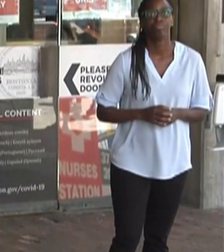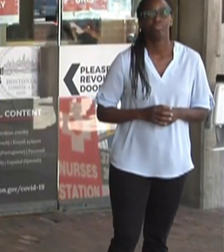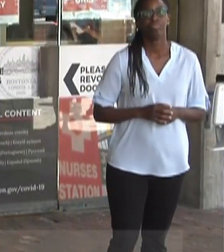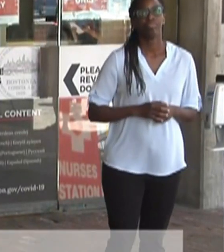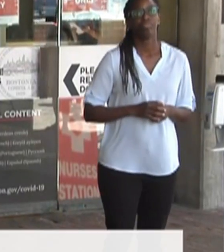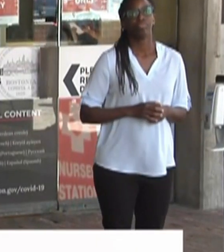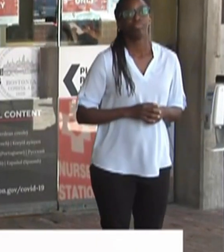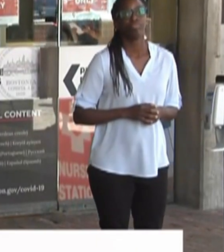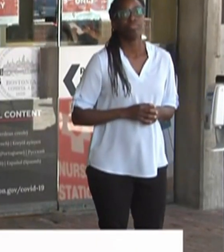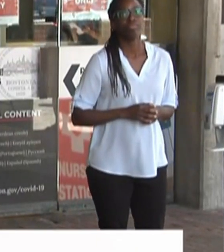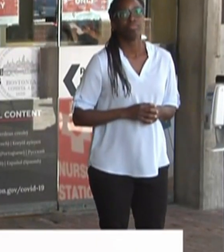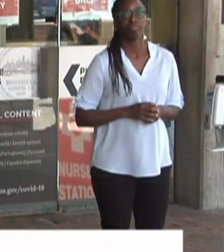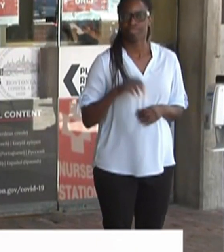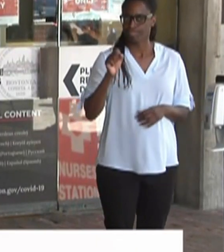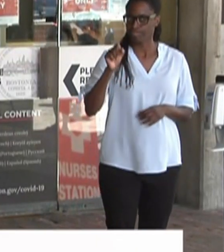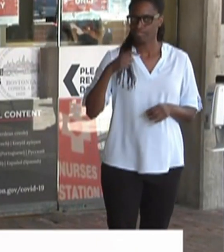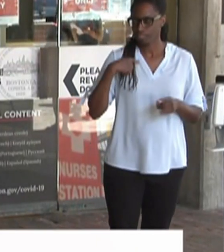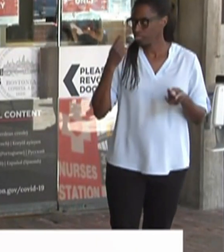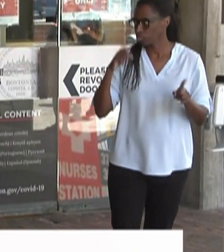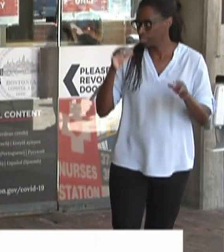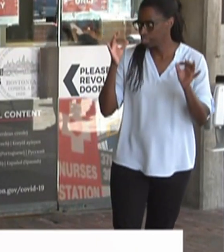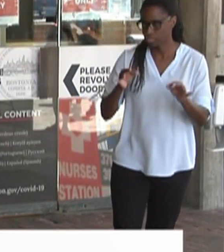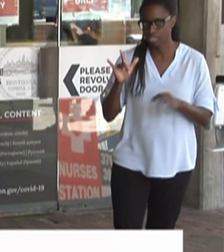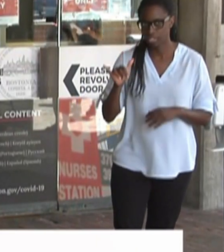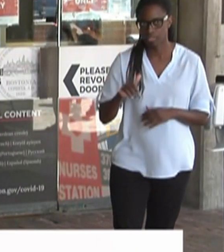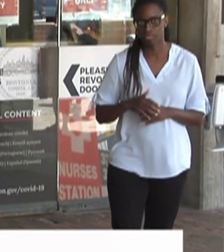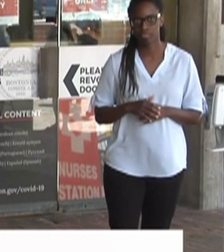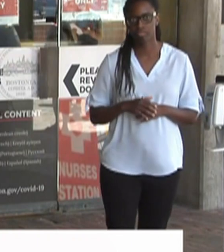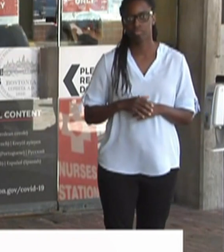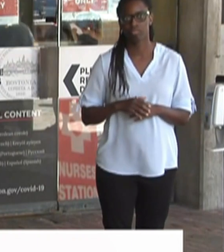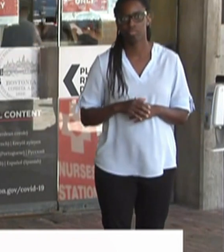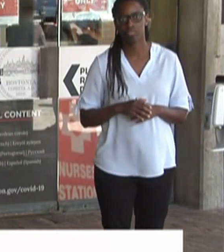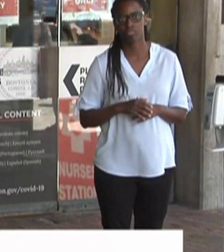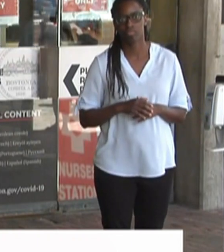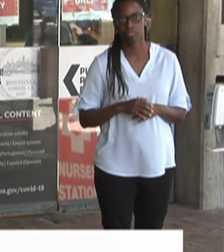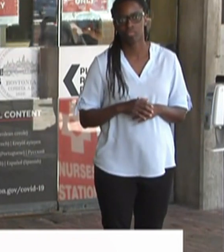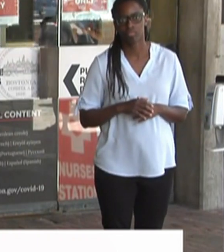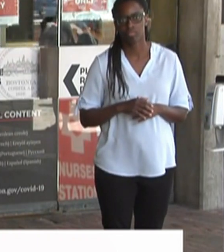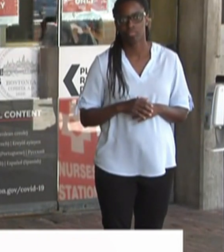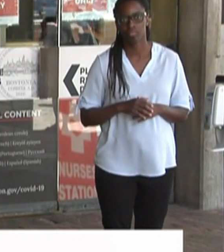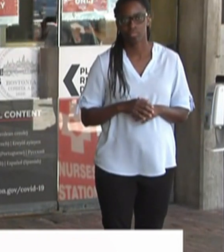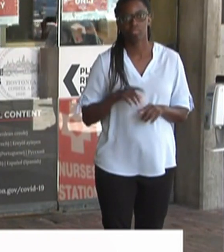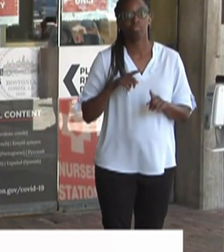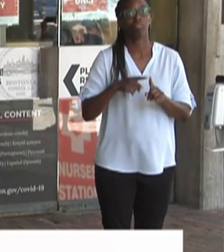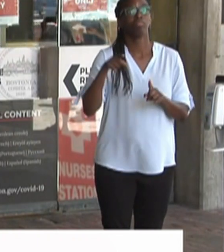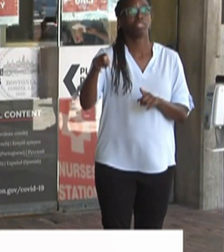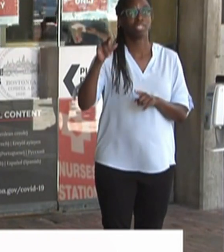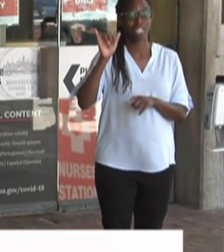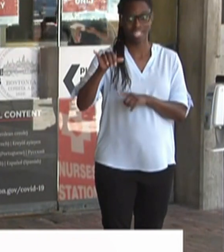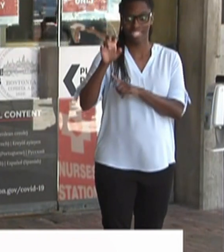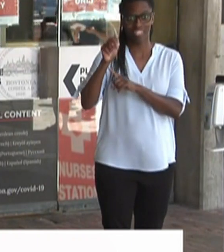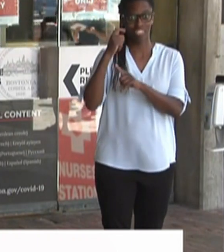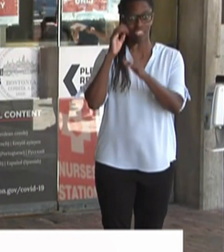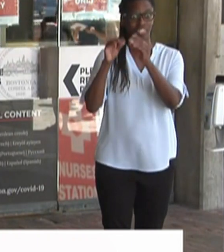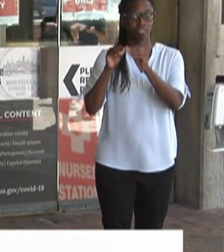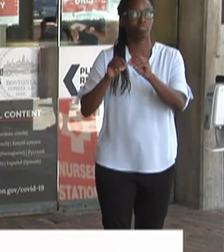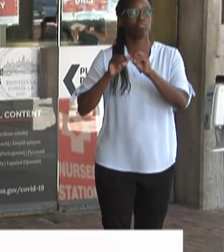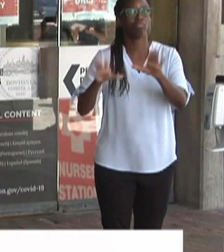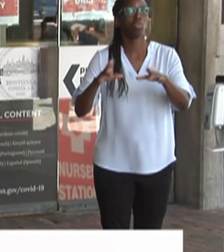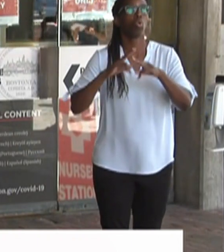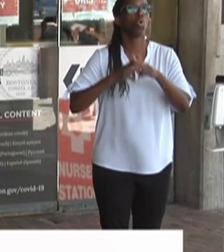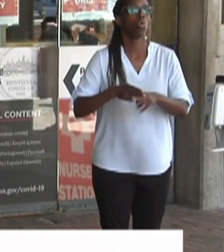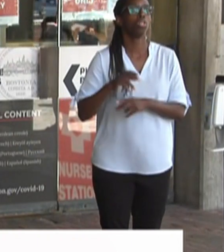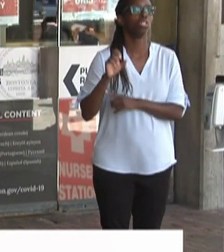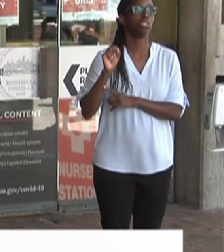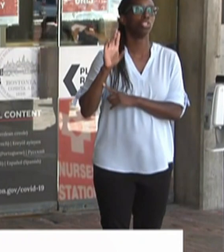a super spreader event is when people are together for a duration of time. And I can't stress that enough around college. We're